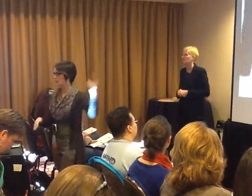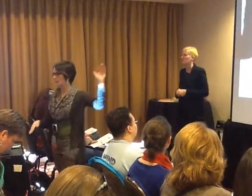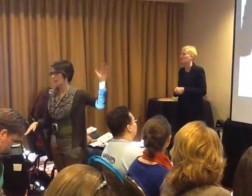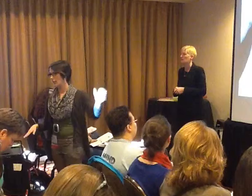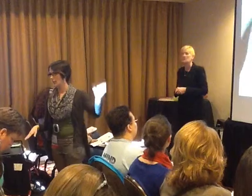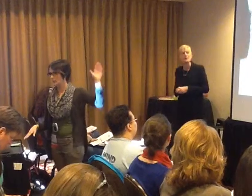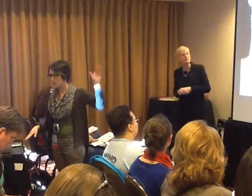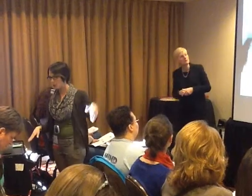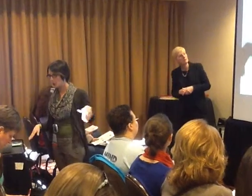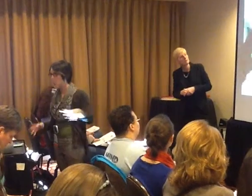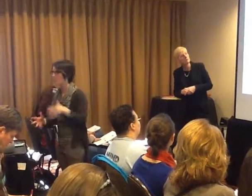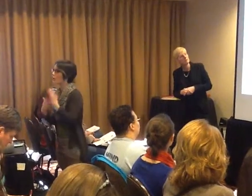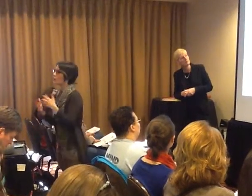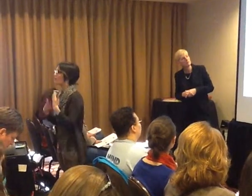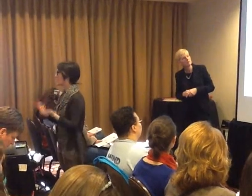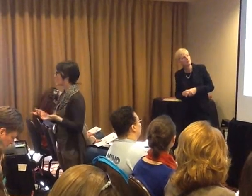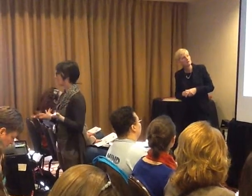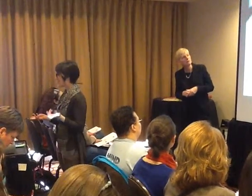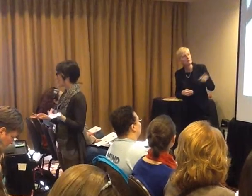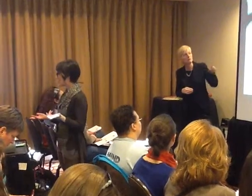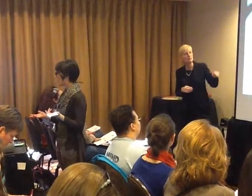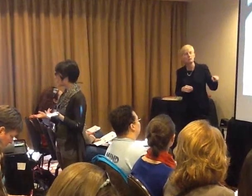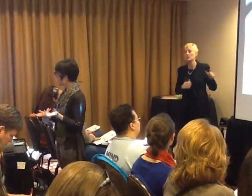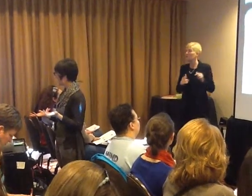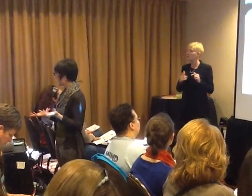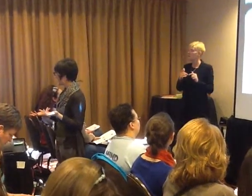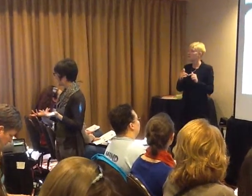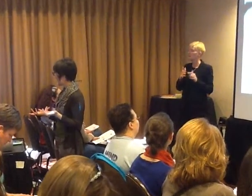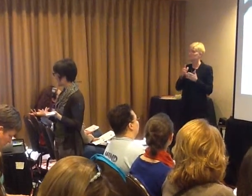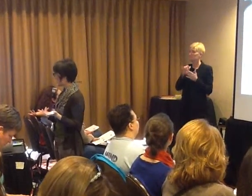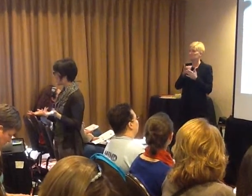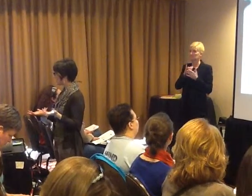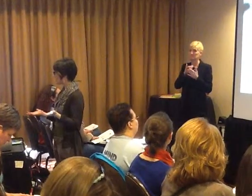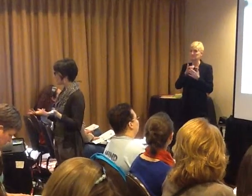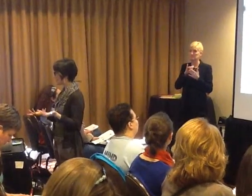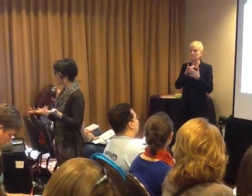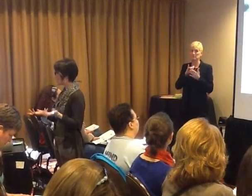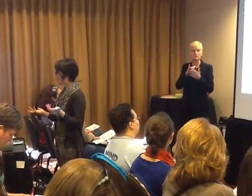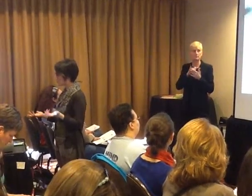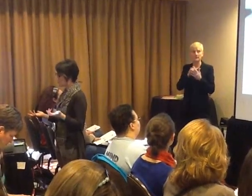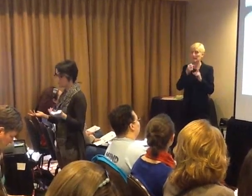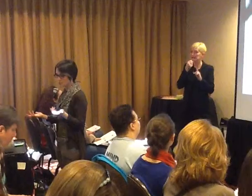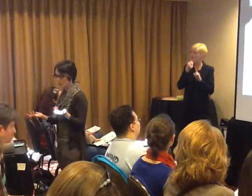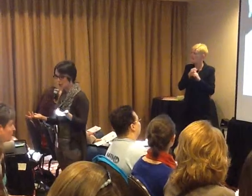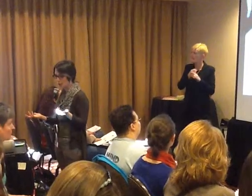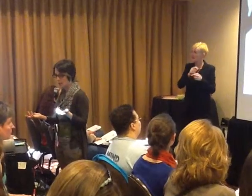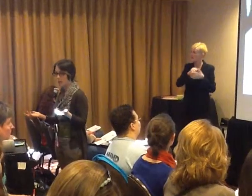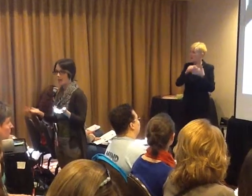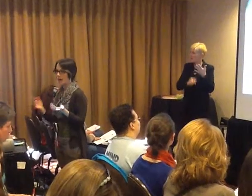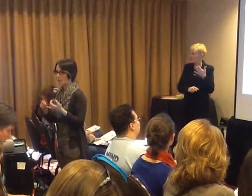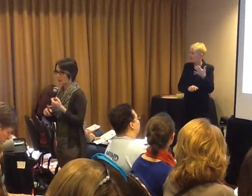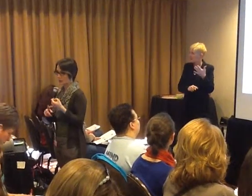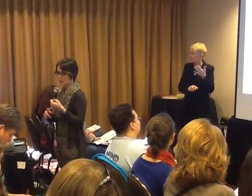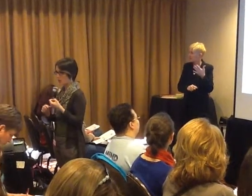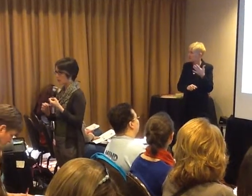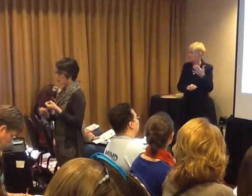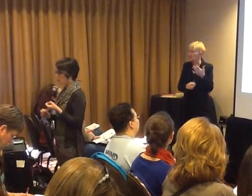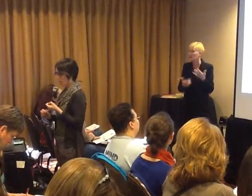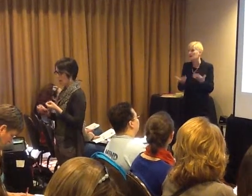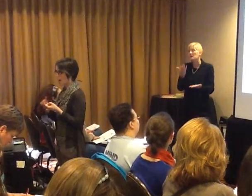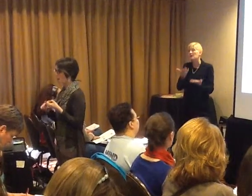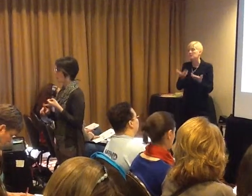then you can see in the sub-bullet points all of the areas that would have a negative impact on our students for learning, whether they're